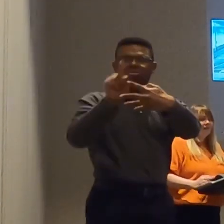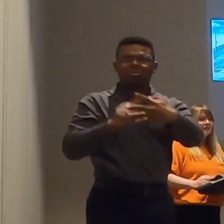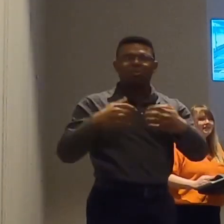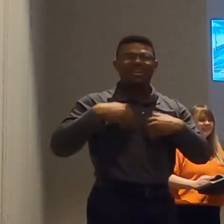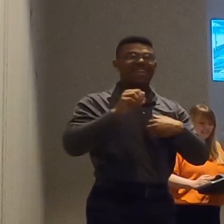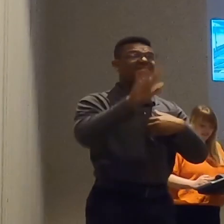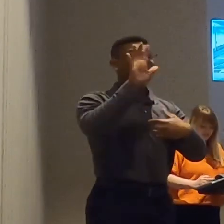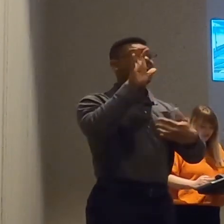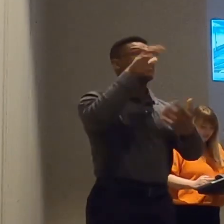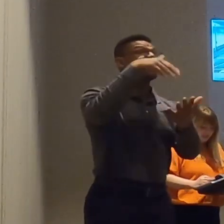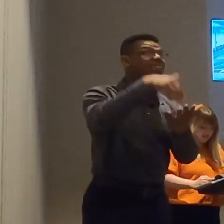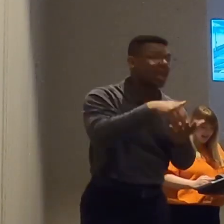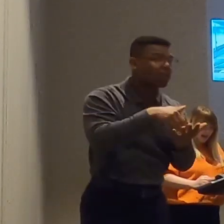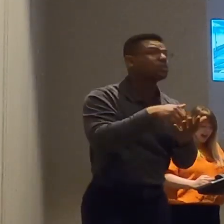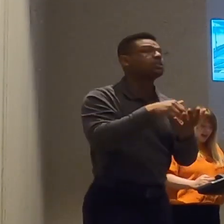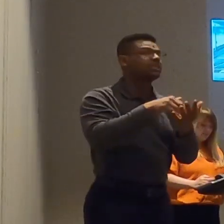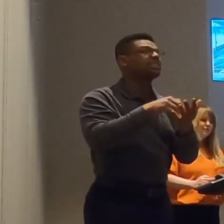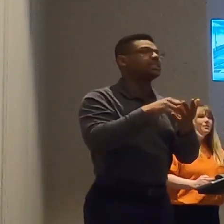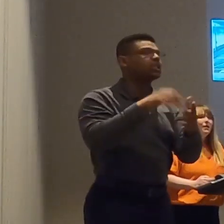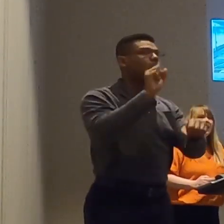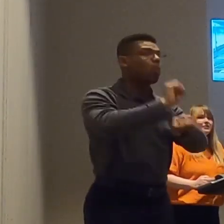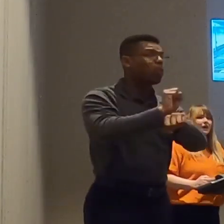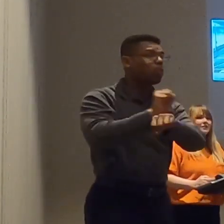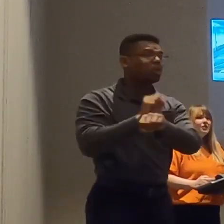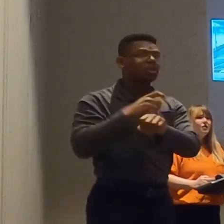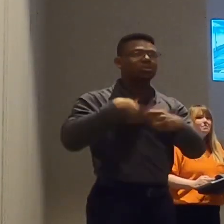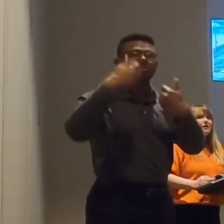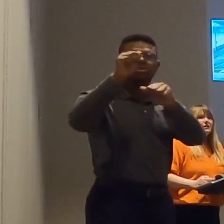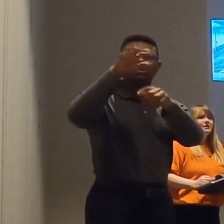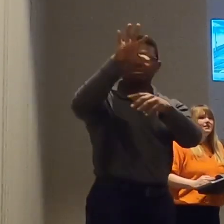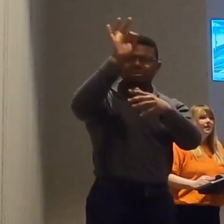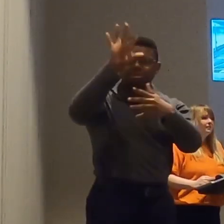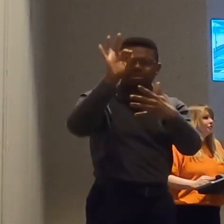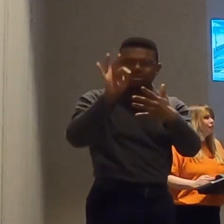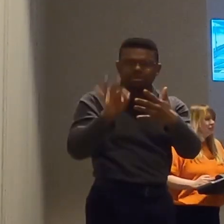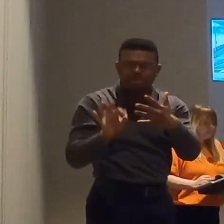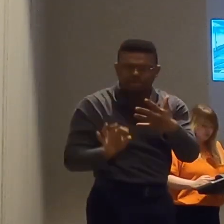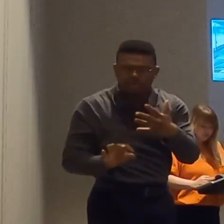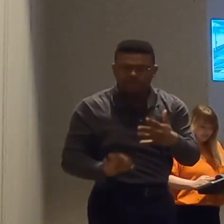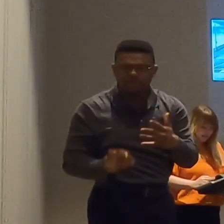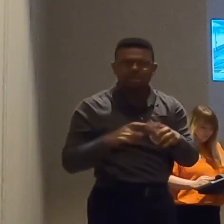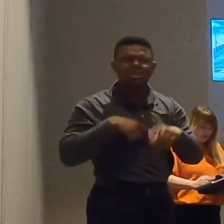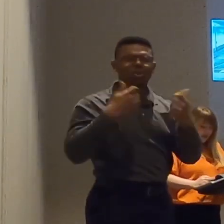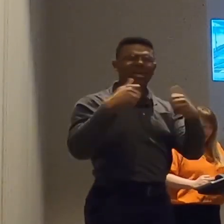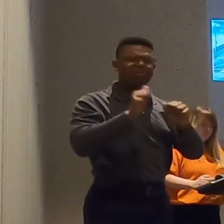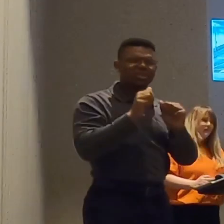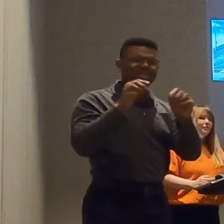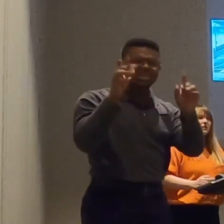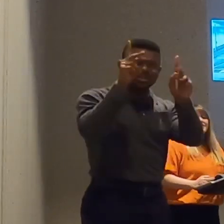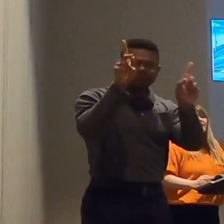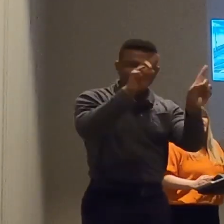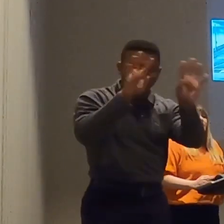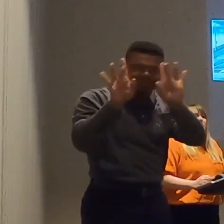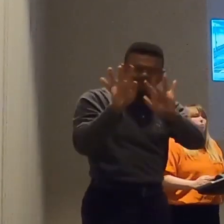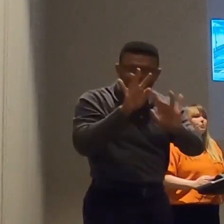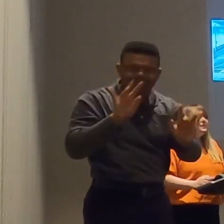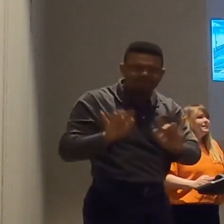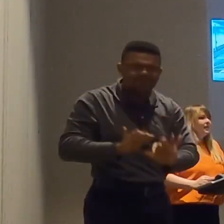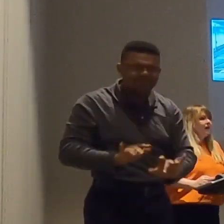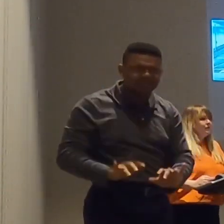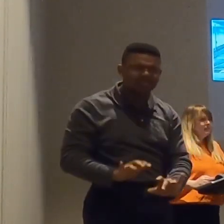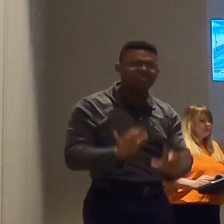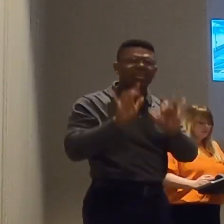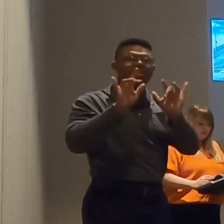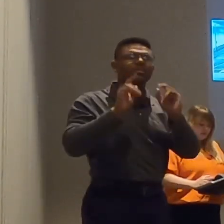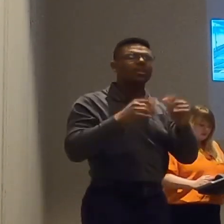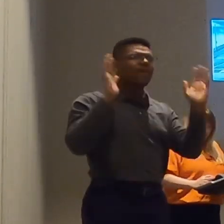overwhelming amount to sift through. So I tried to go about this kind of strategically by focusing on our more